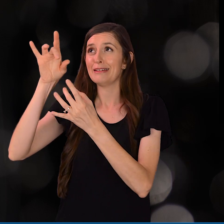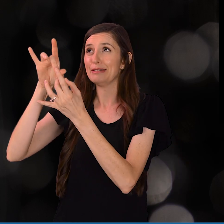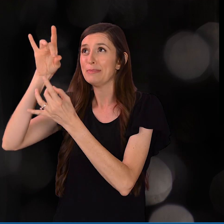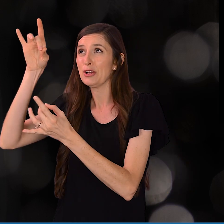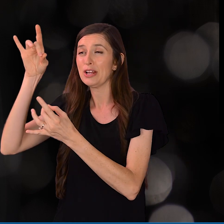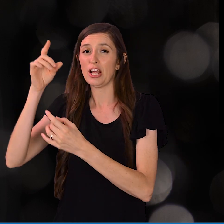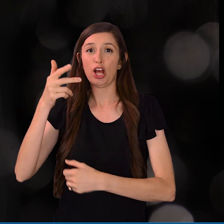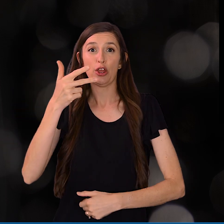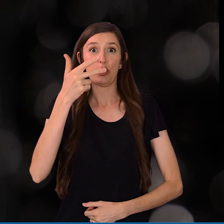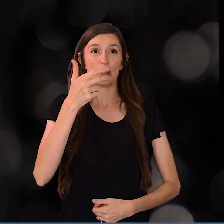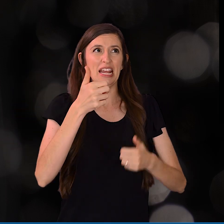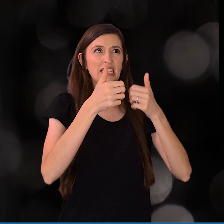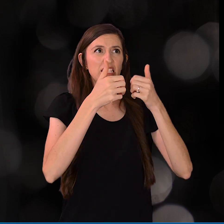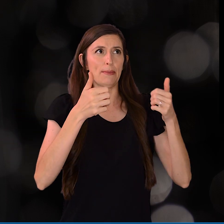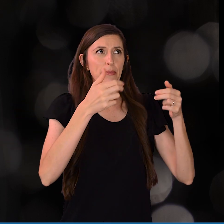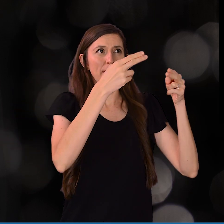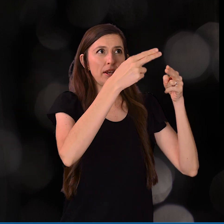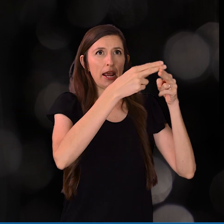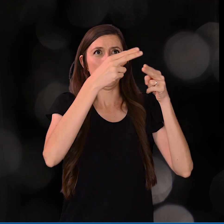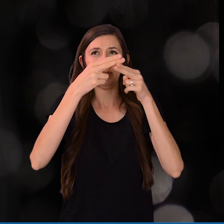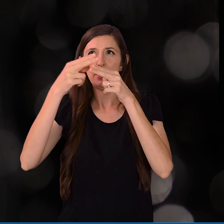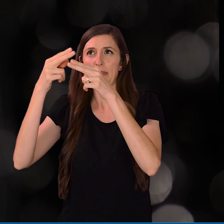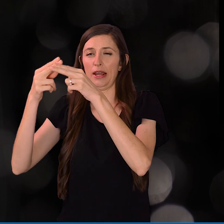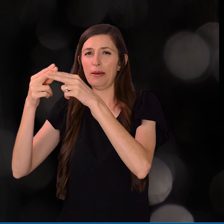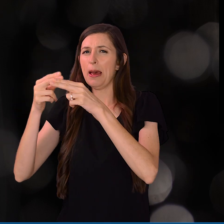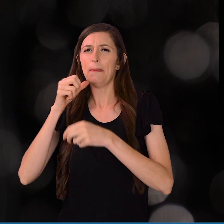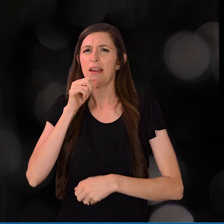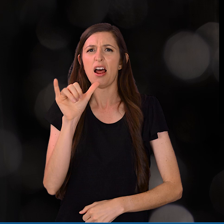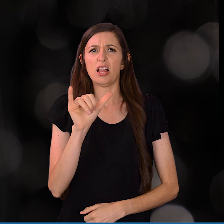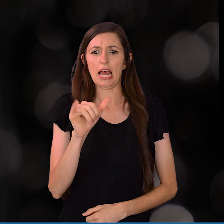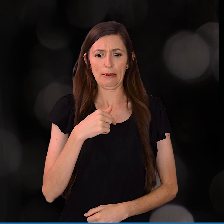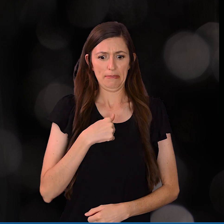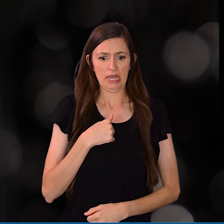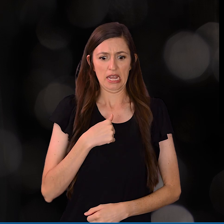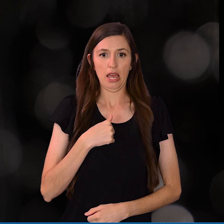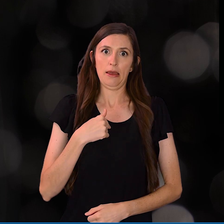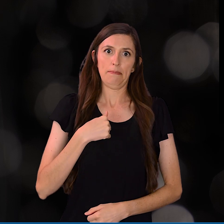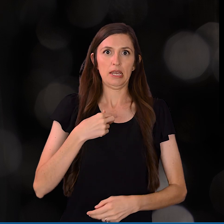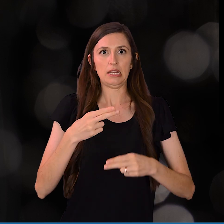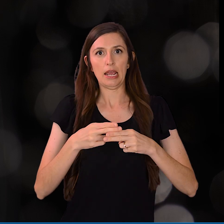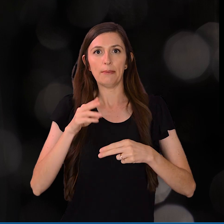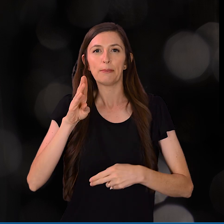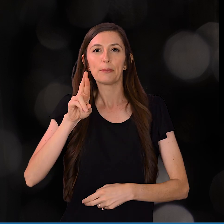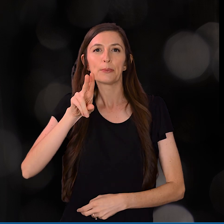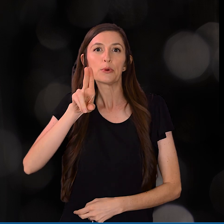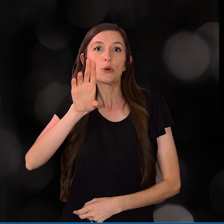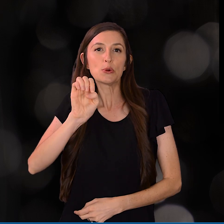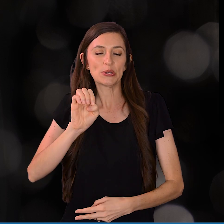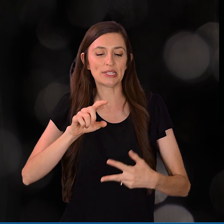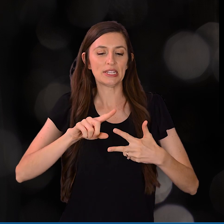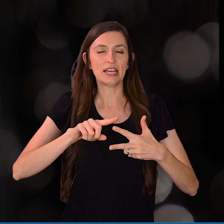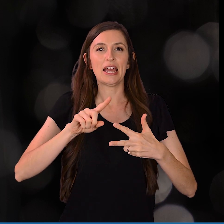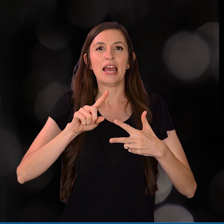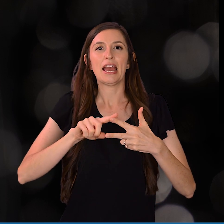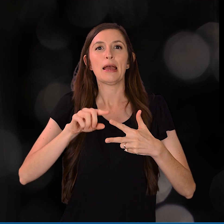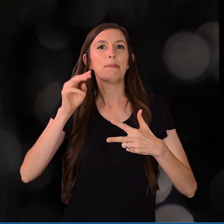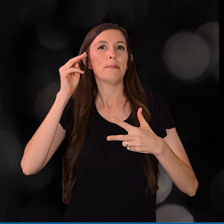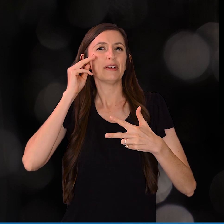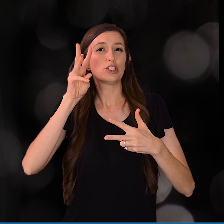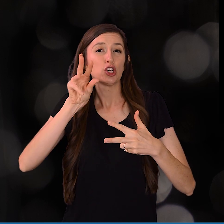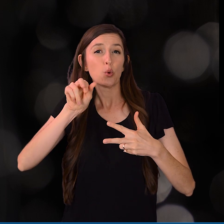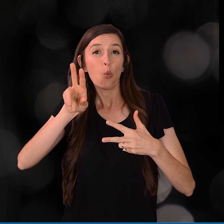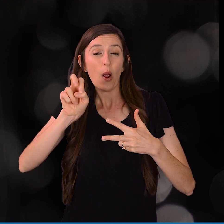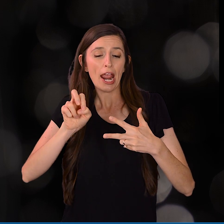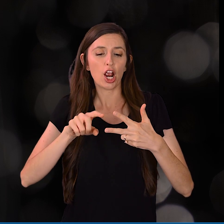are three names for the same person. Like I'm Bruce, I'm Mr. Ware, and I'm Jody's husband. So those are three names for the